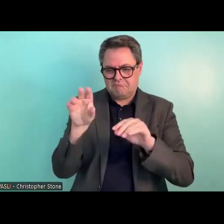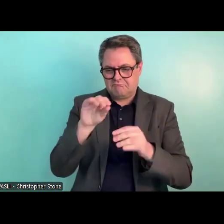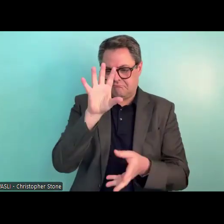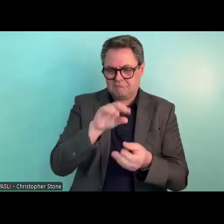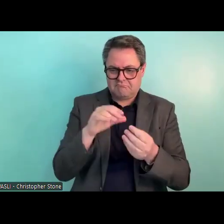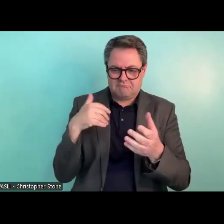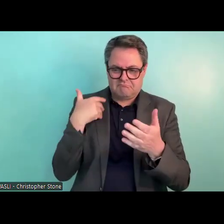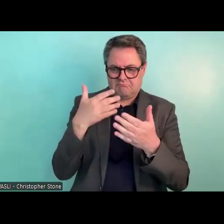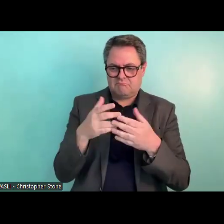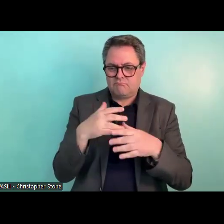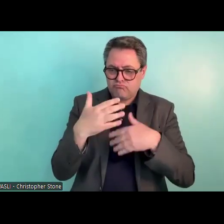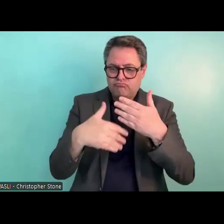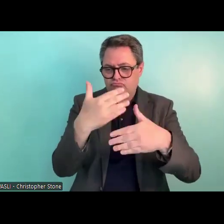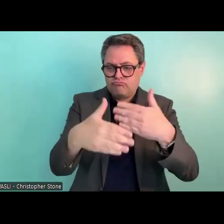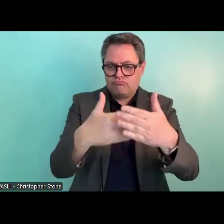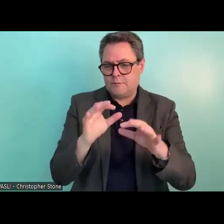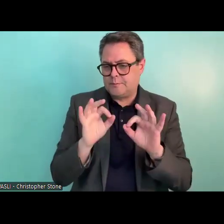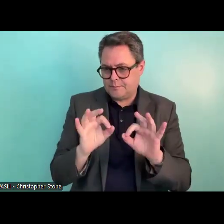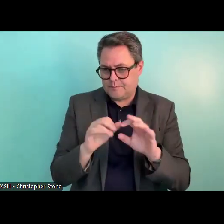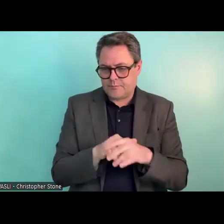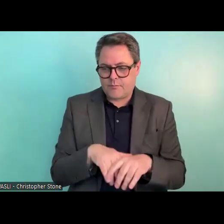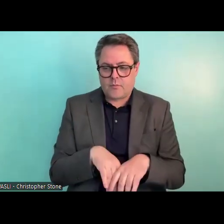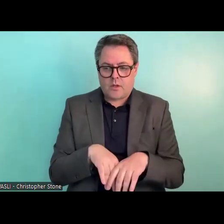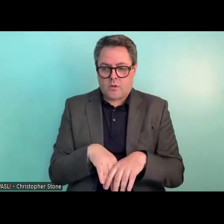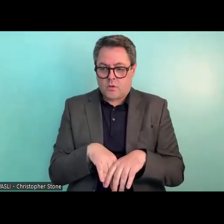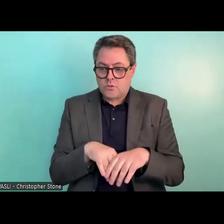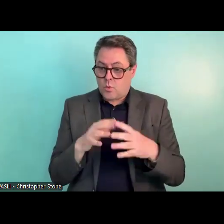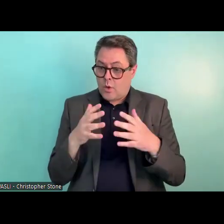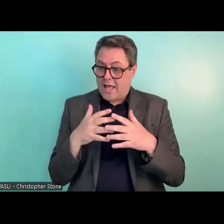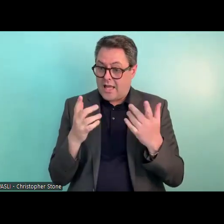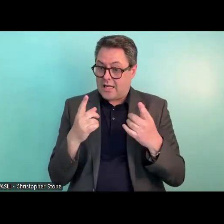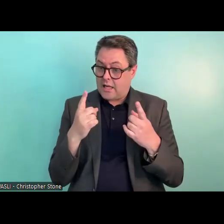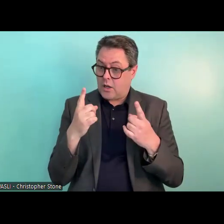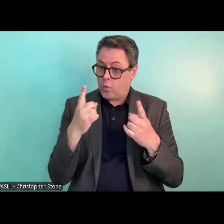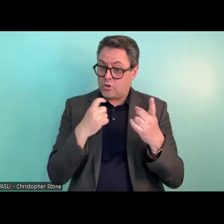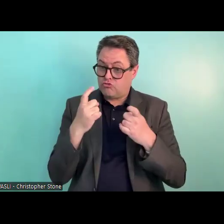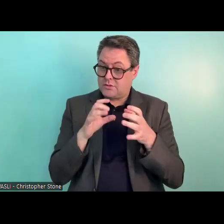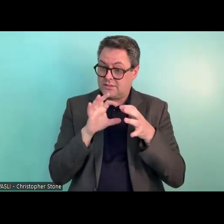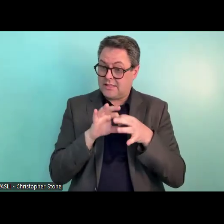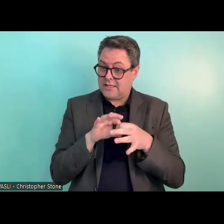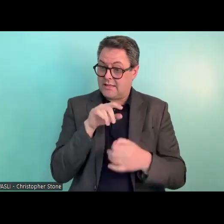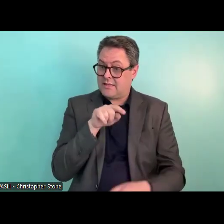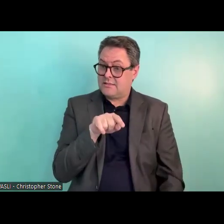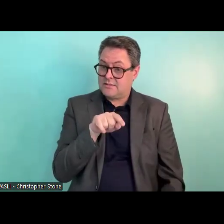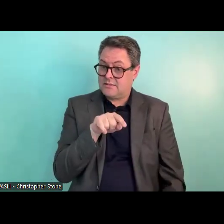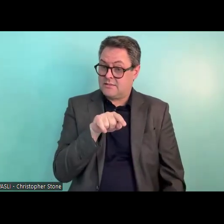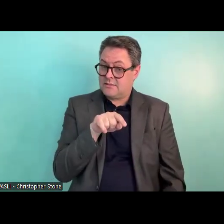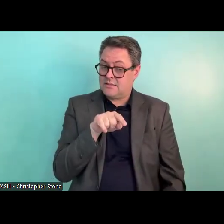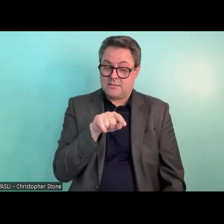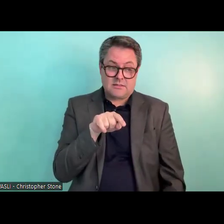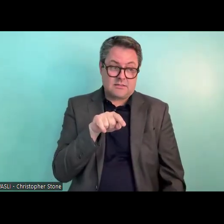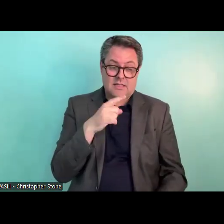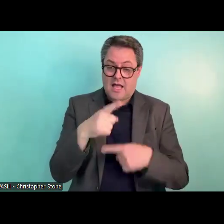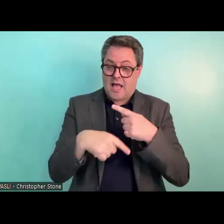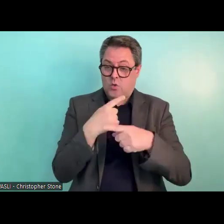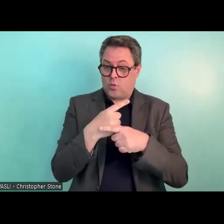So it's shared in the form of a newsletter showing the workings over the last year. Are there any questions about